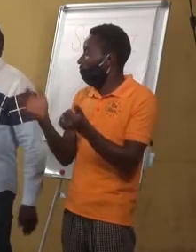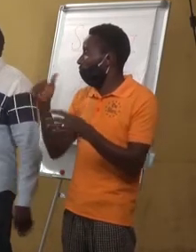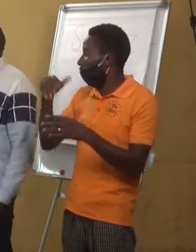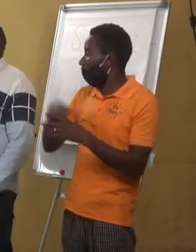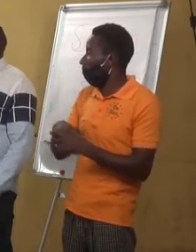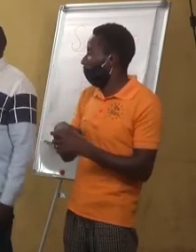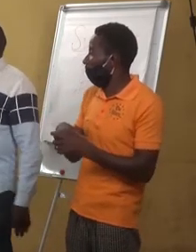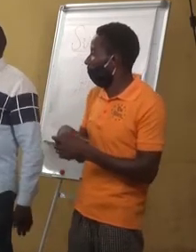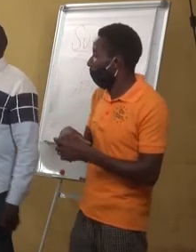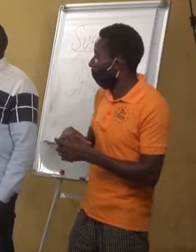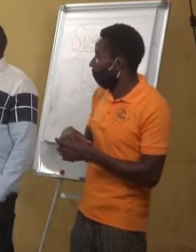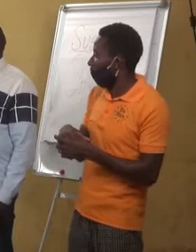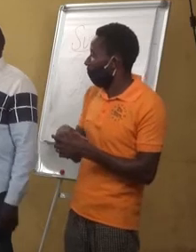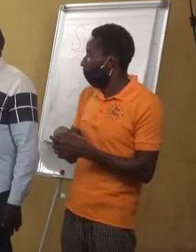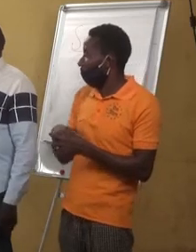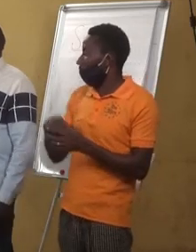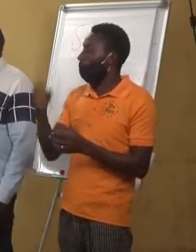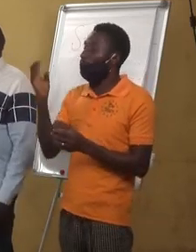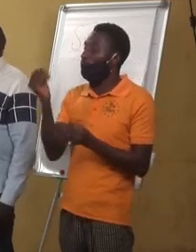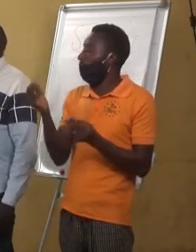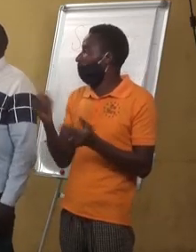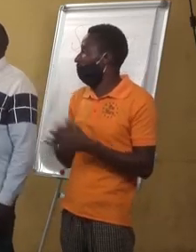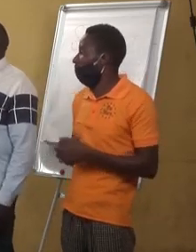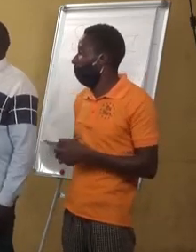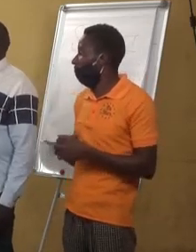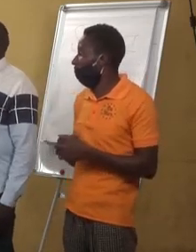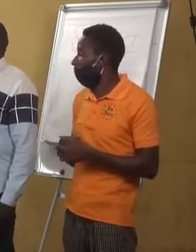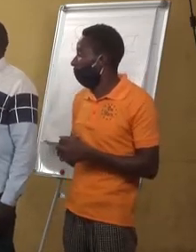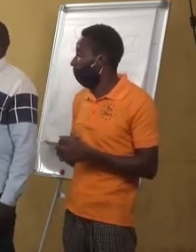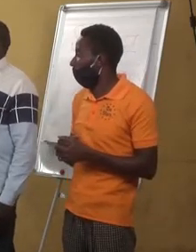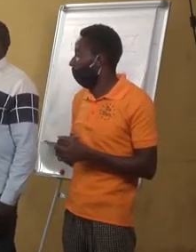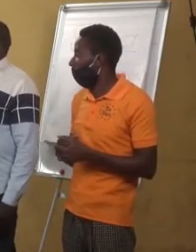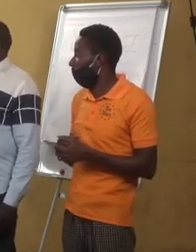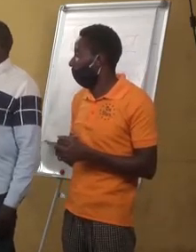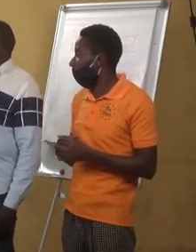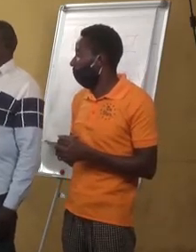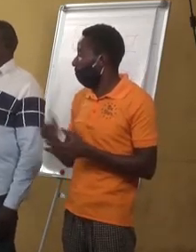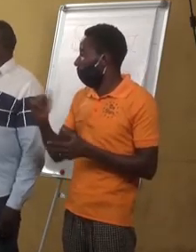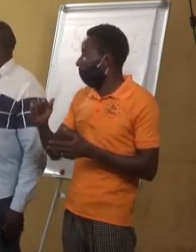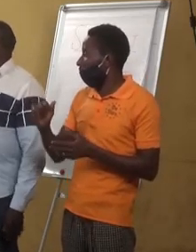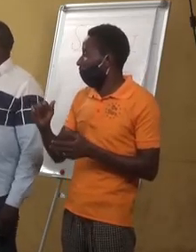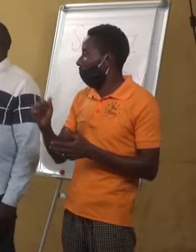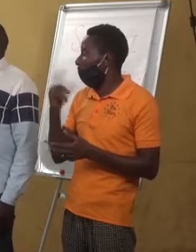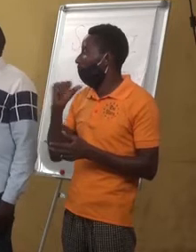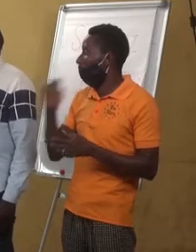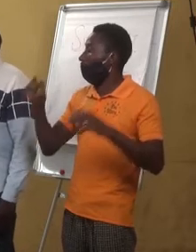solvent, but soluble in non-polar solvent. Organic solvent. They dissolve in organic